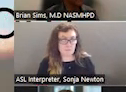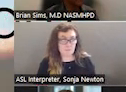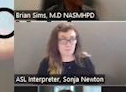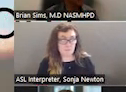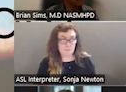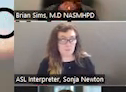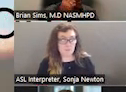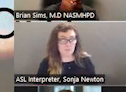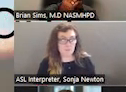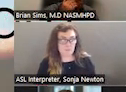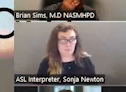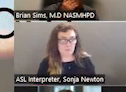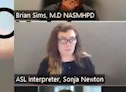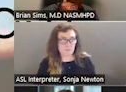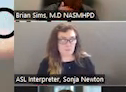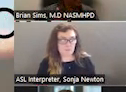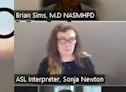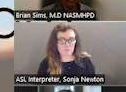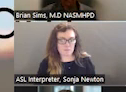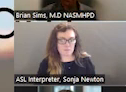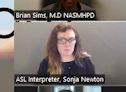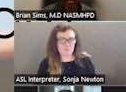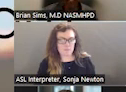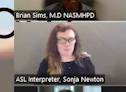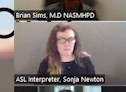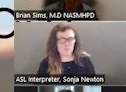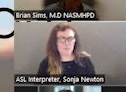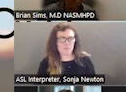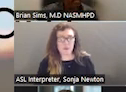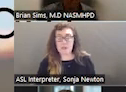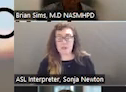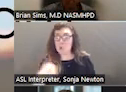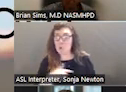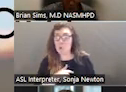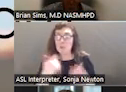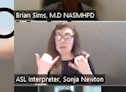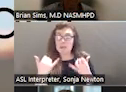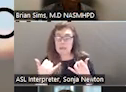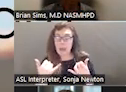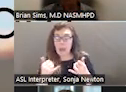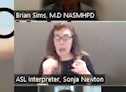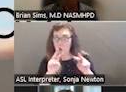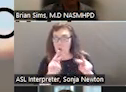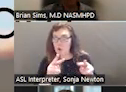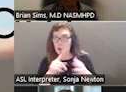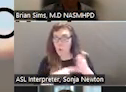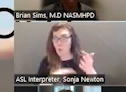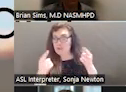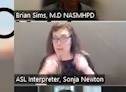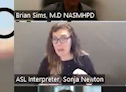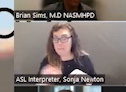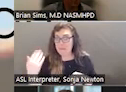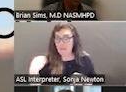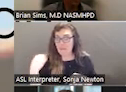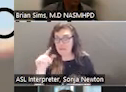And this is a reminder again about Moving America's Soul on suicide. We now look at what's been happening in the past 24 hours.